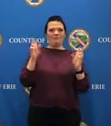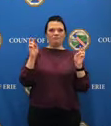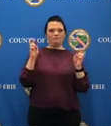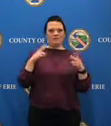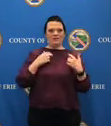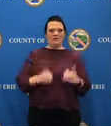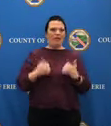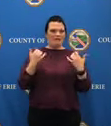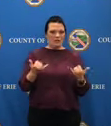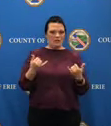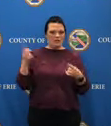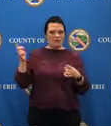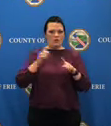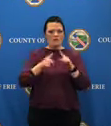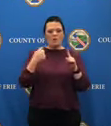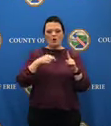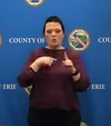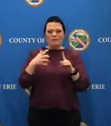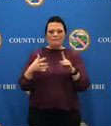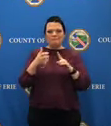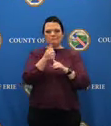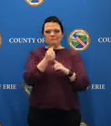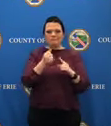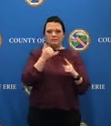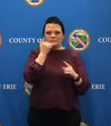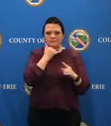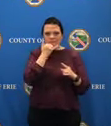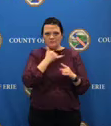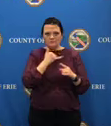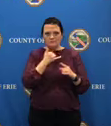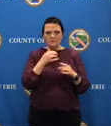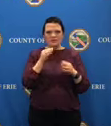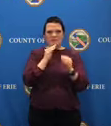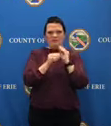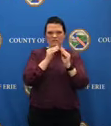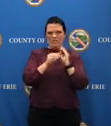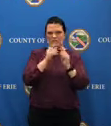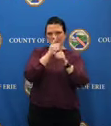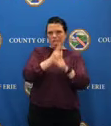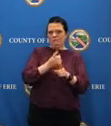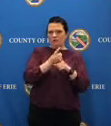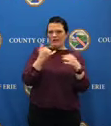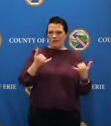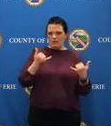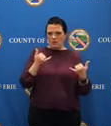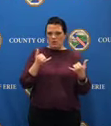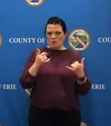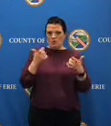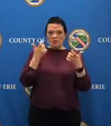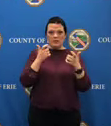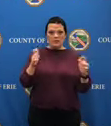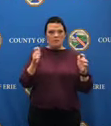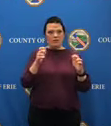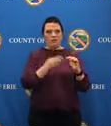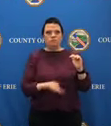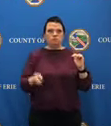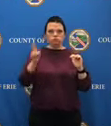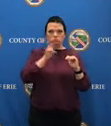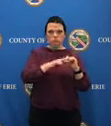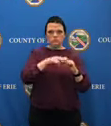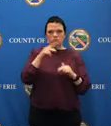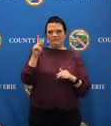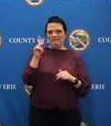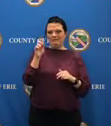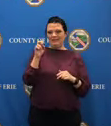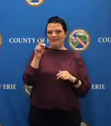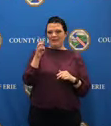believe we've caught an error. There was an error that is being corrected at this moment. There was a big jump up in cases in